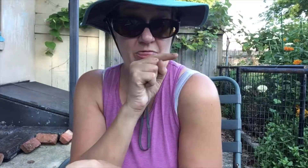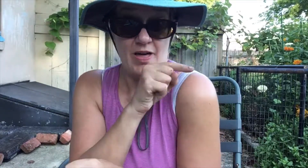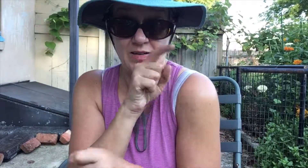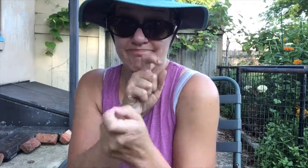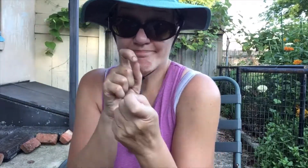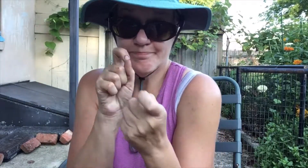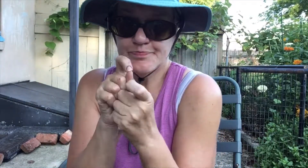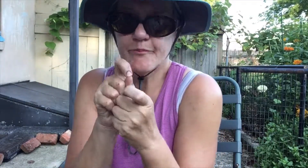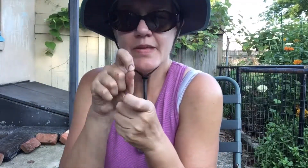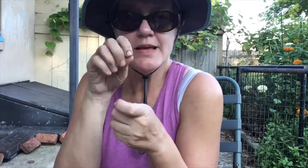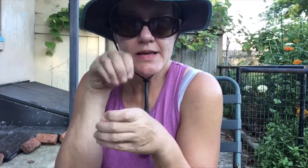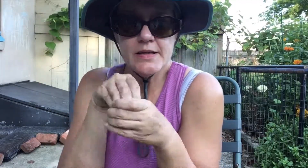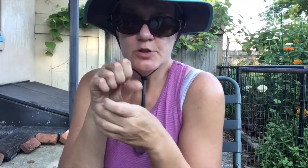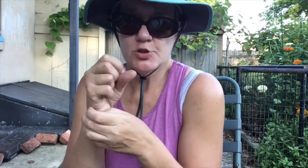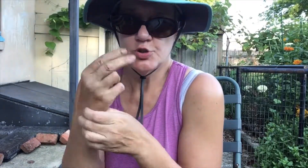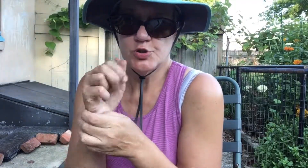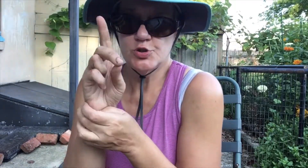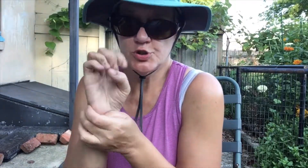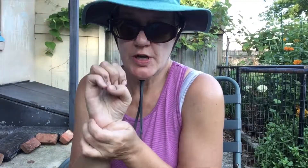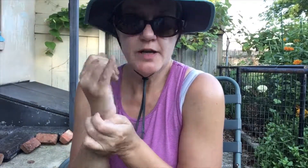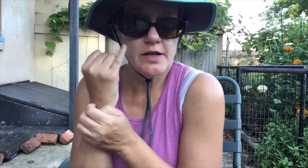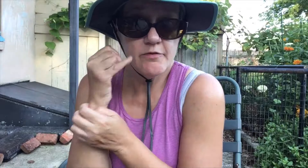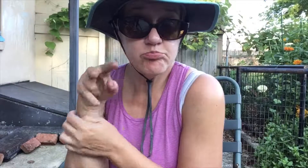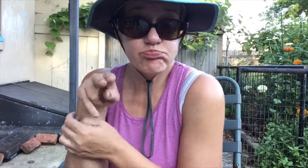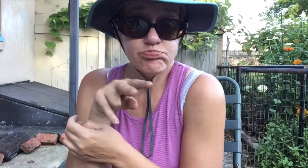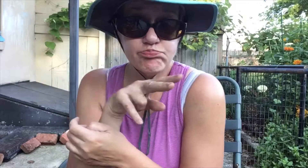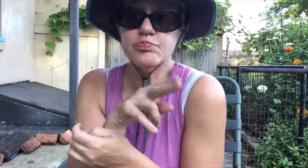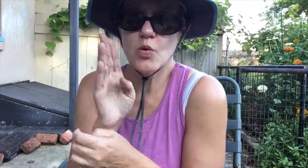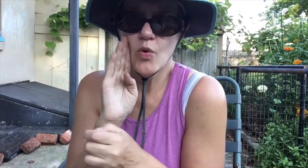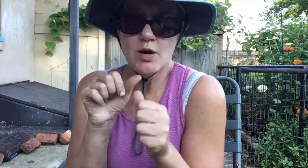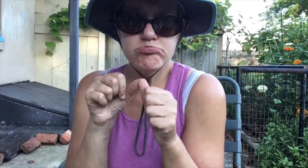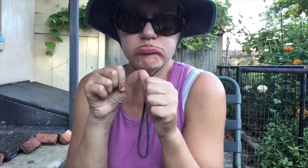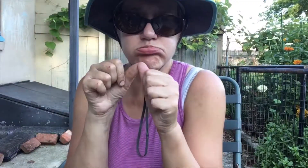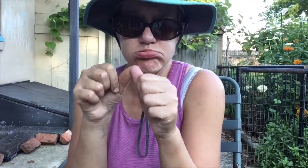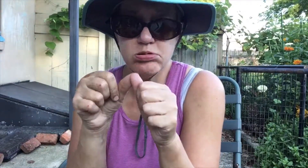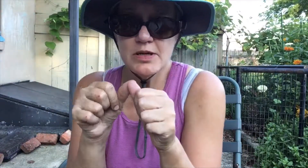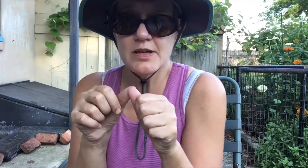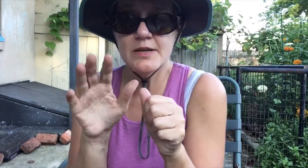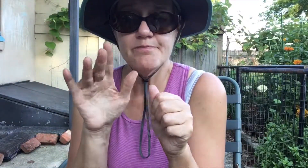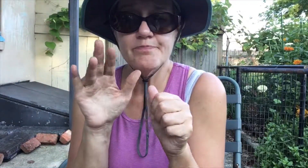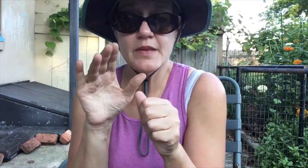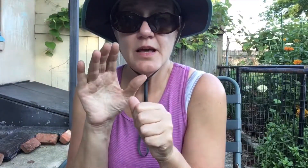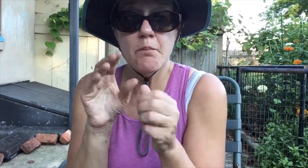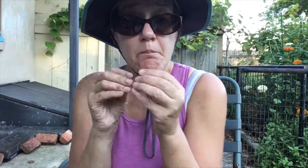this specific plant is in the shade, so it should last for a while.